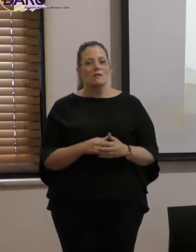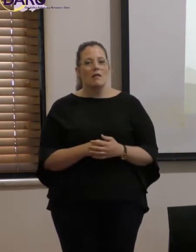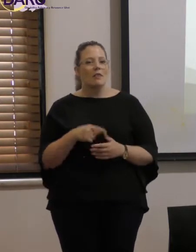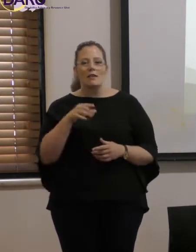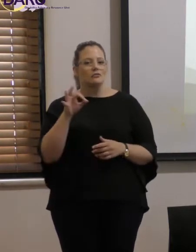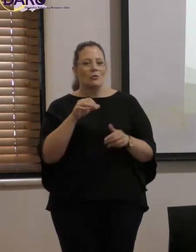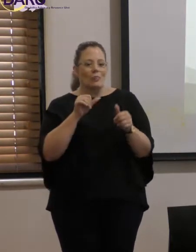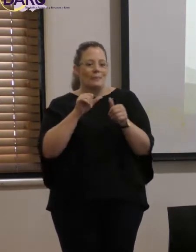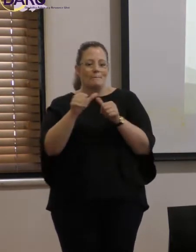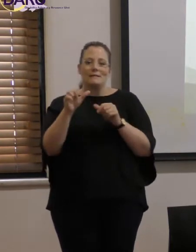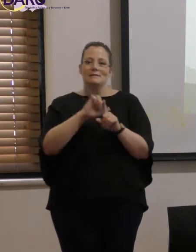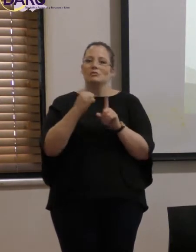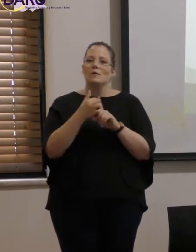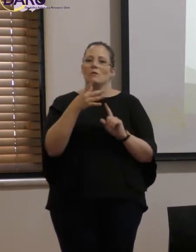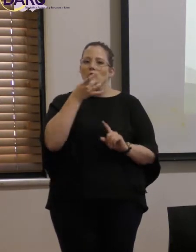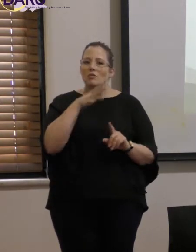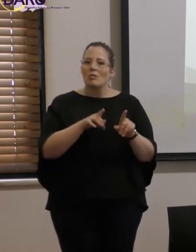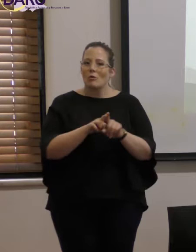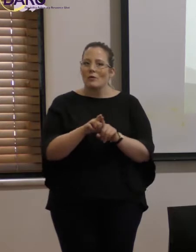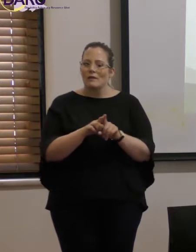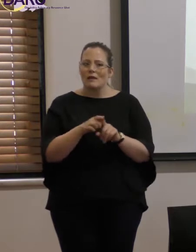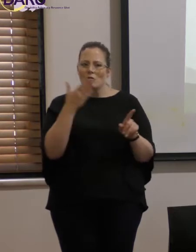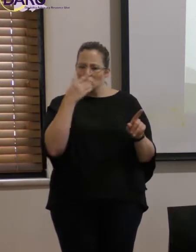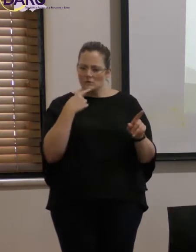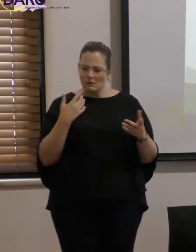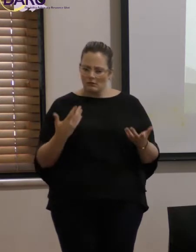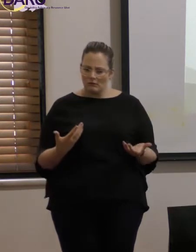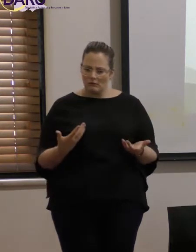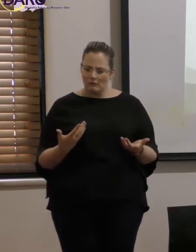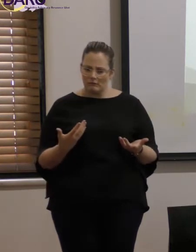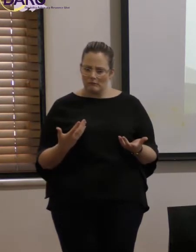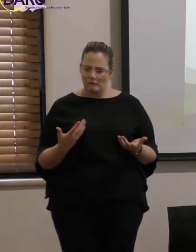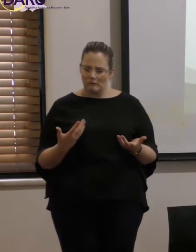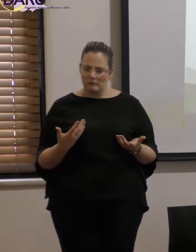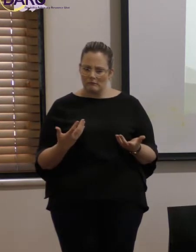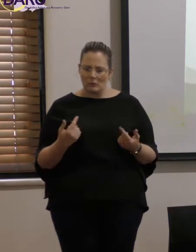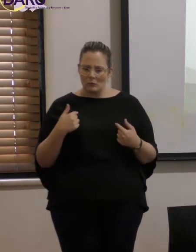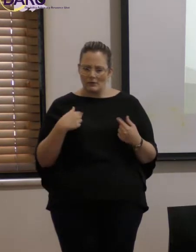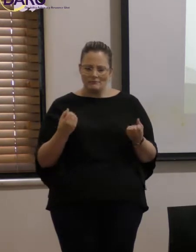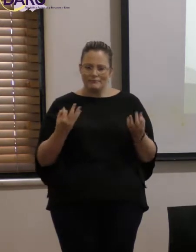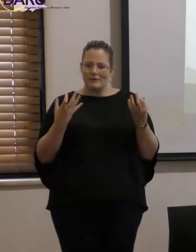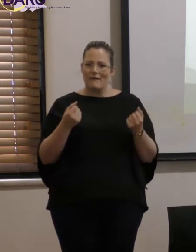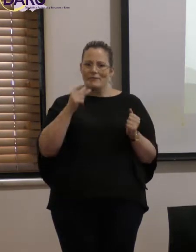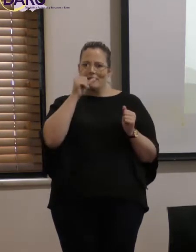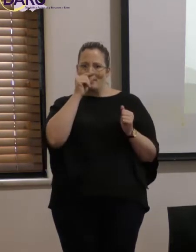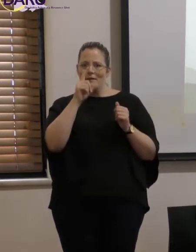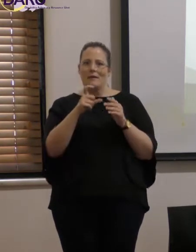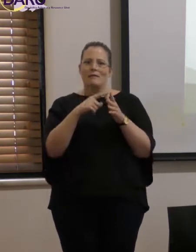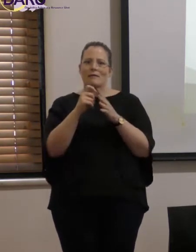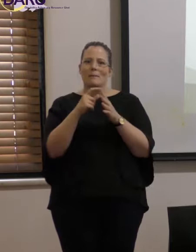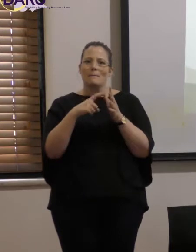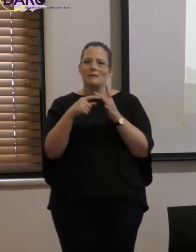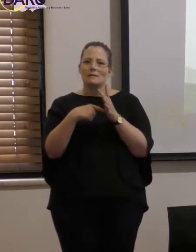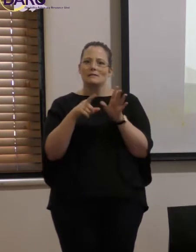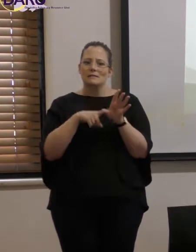for children's learning. And they were like, well, we don't know how we're actually going to have the capacity to implement this in the school, because we're going to have